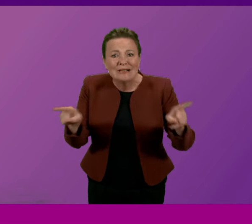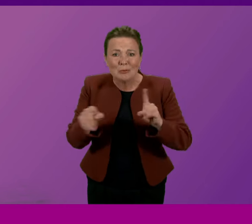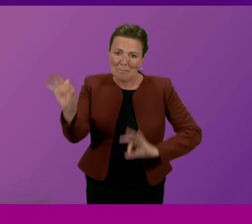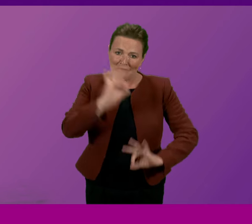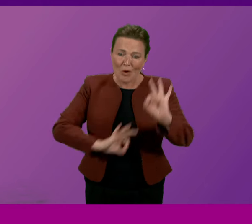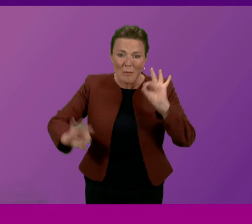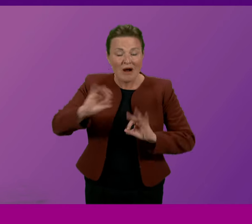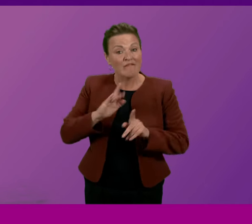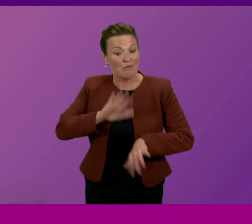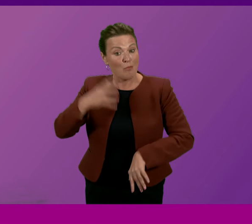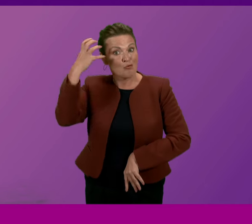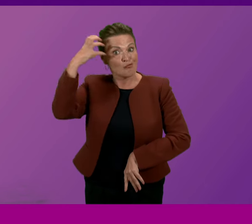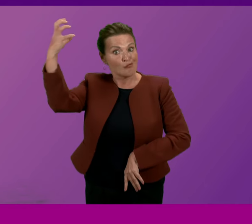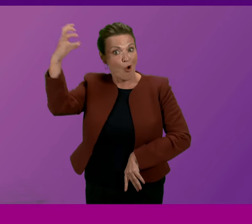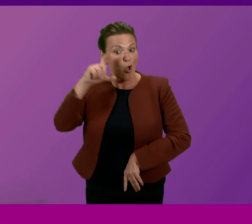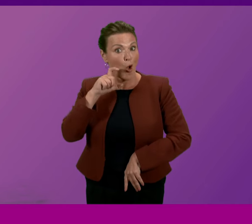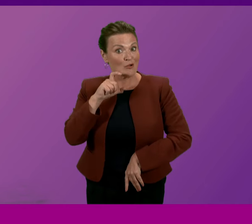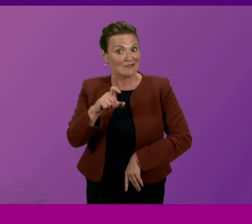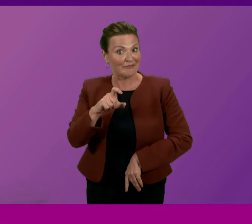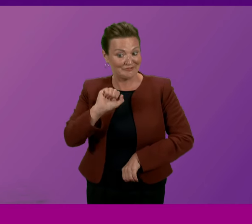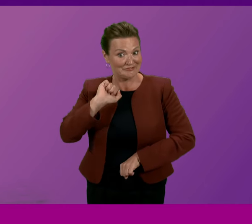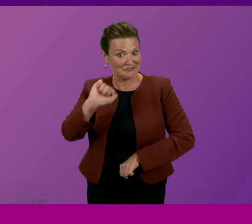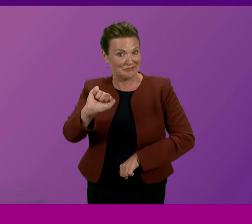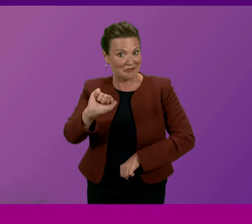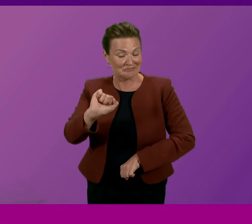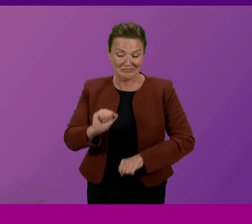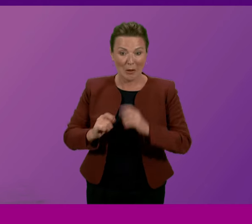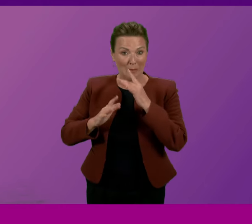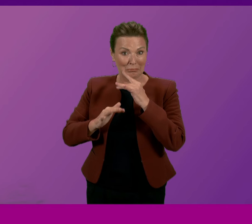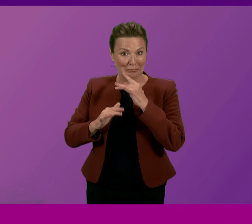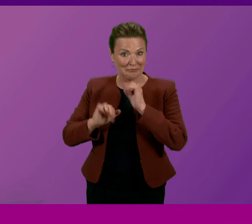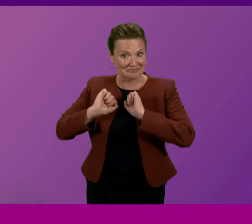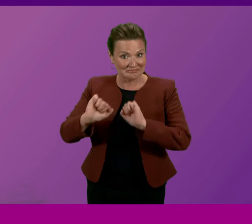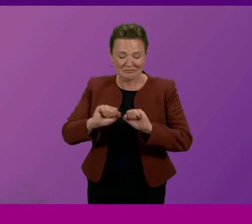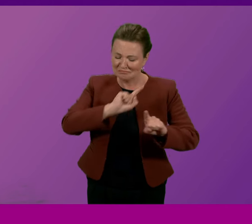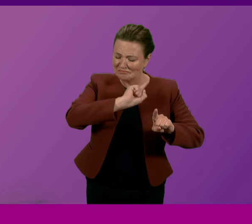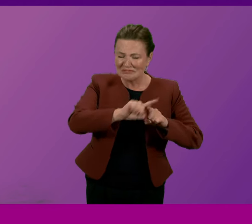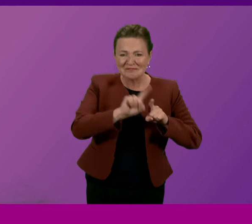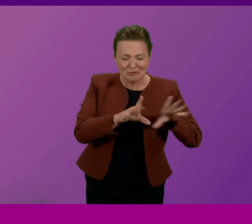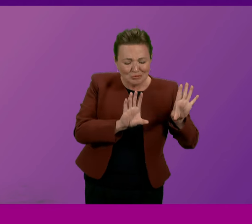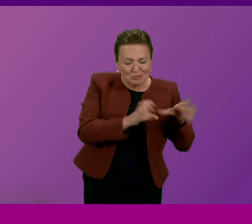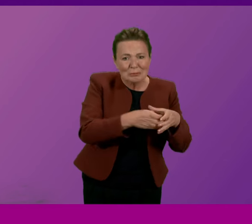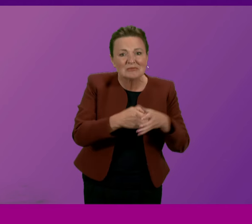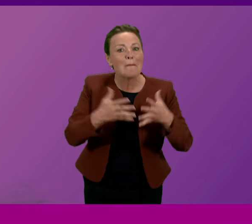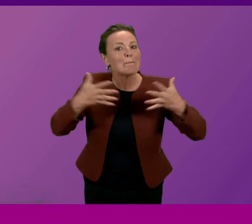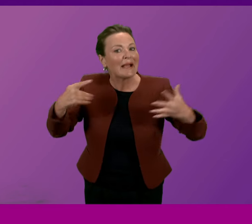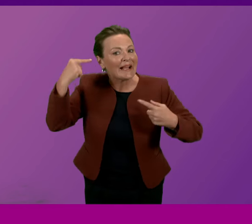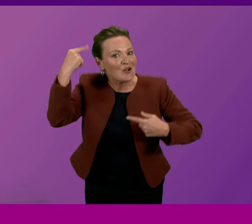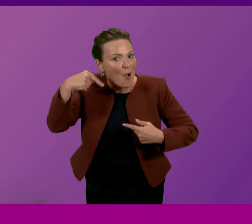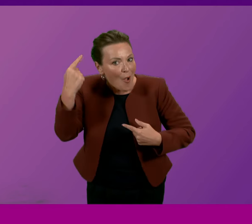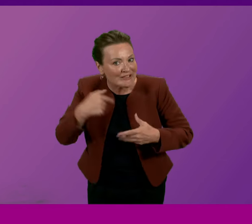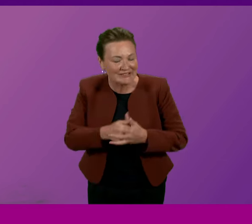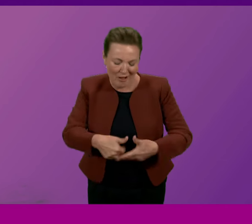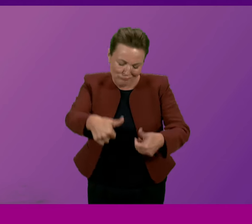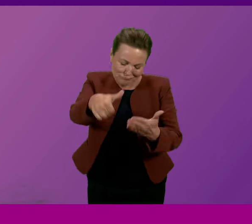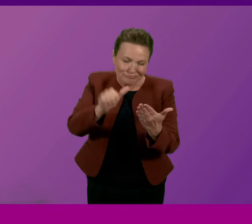Royal Conservatoire Brass Ensemble, Cosher Alapa, Sistema Scotland Big Noise, Callum